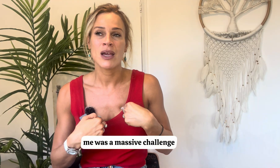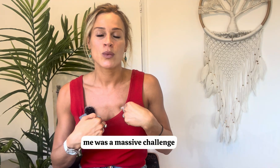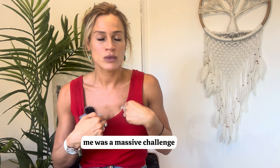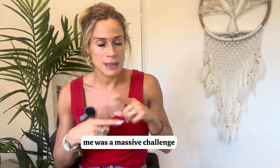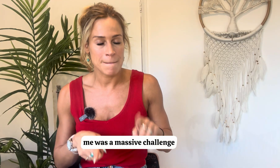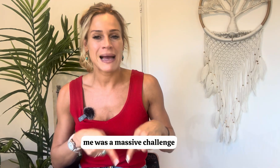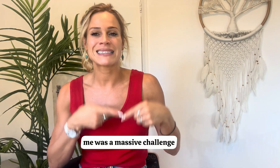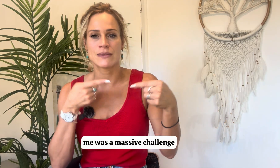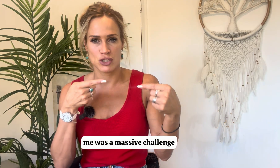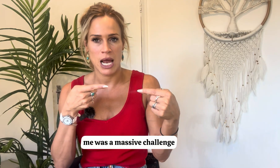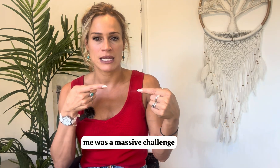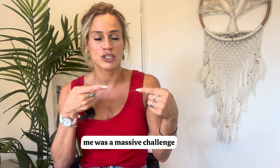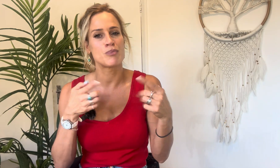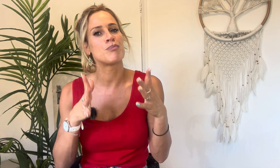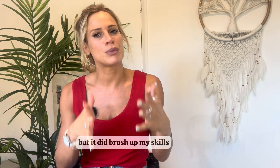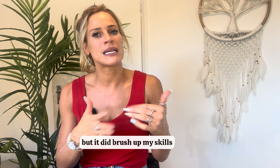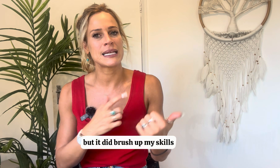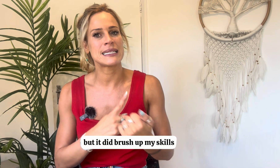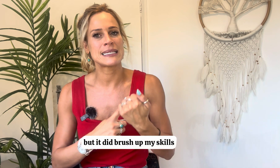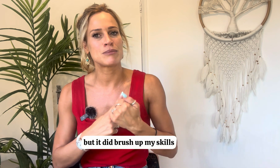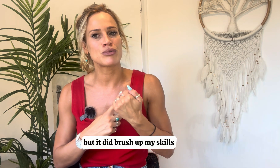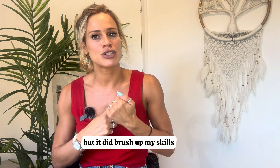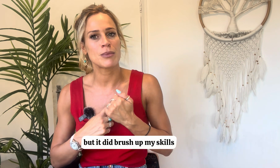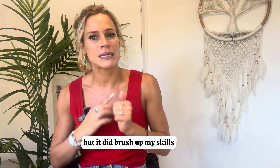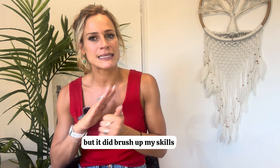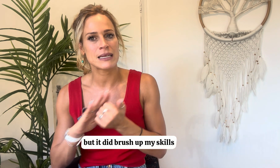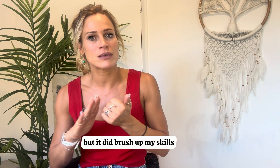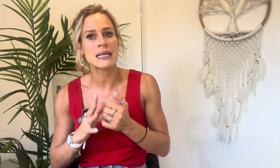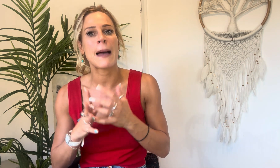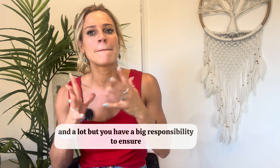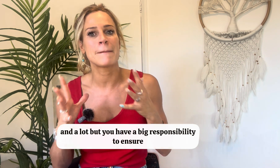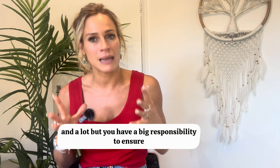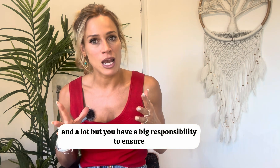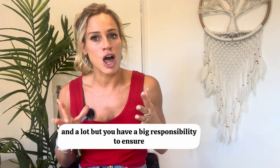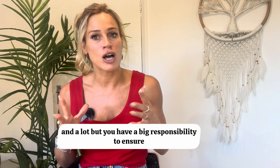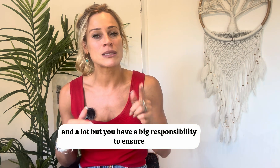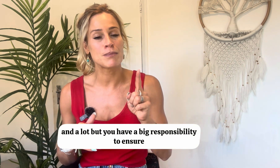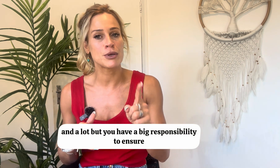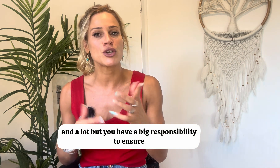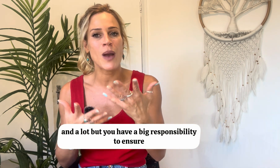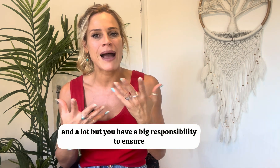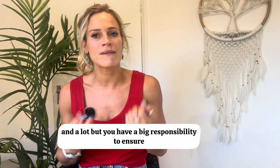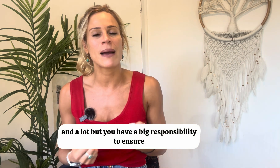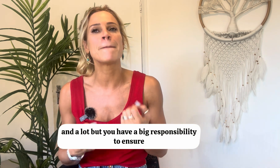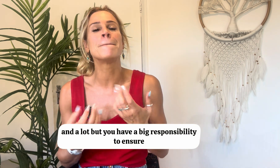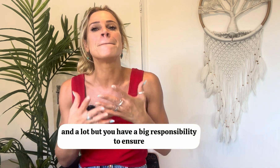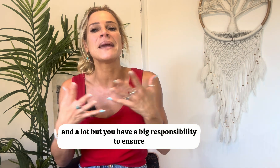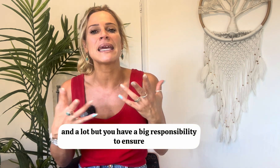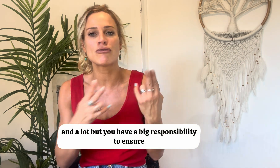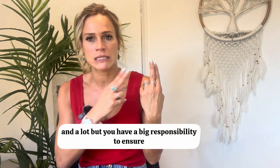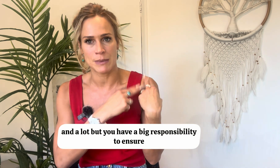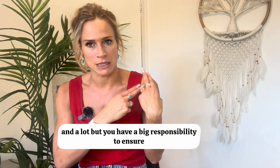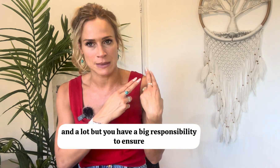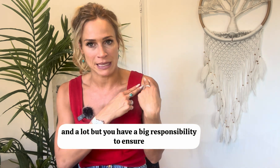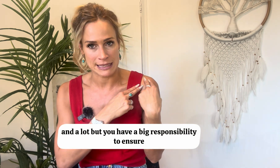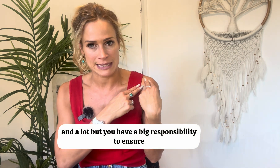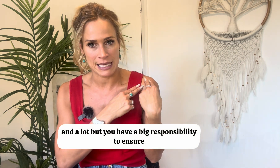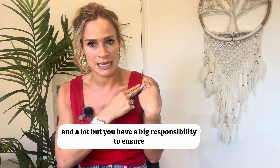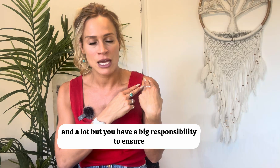was a massive challenge, but it did brush up my skills a lot. But you have a big responsibility